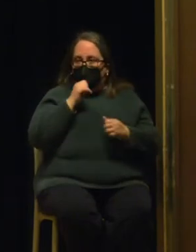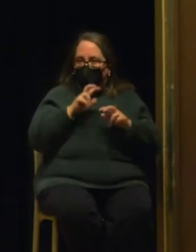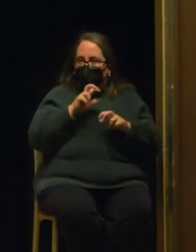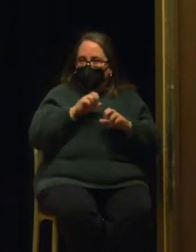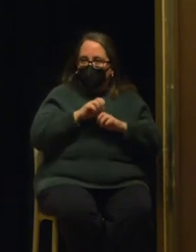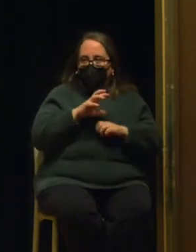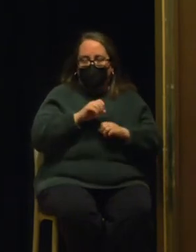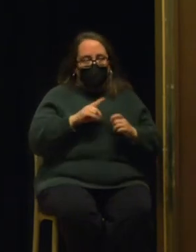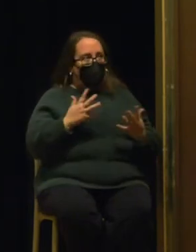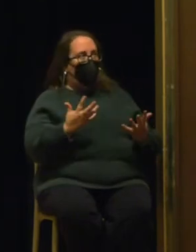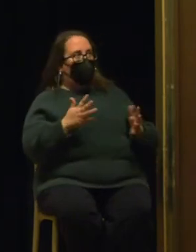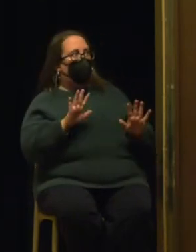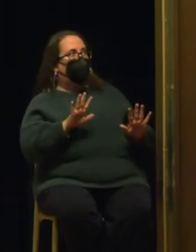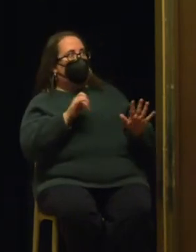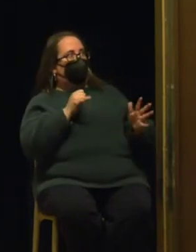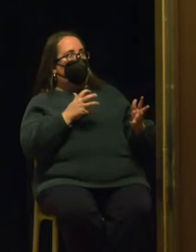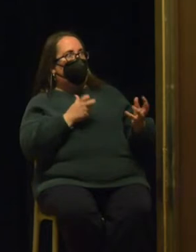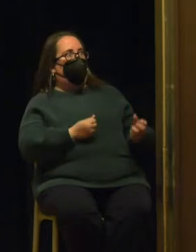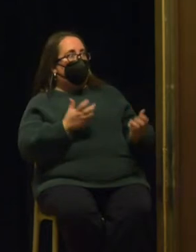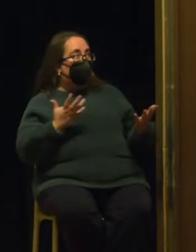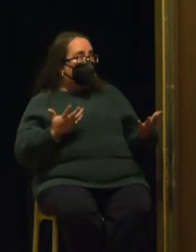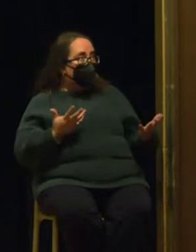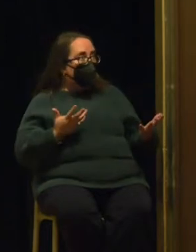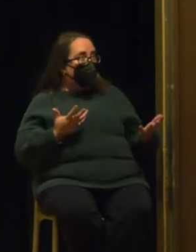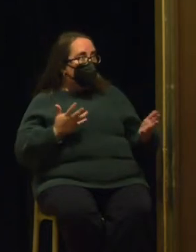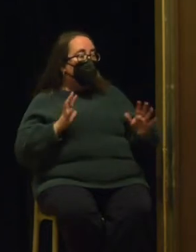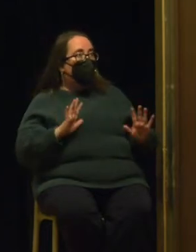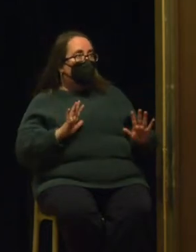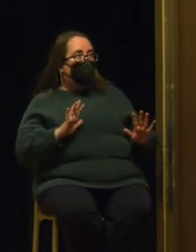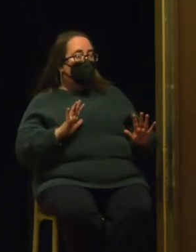they're like, well, you know, we got burned once.